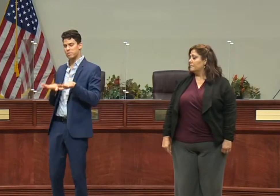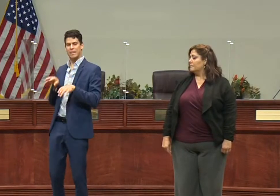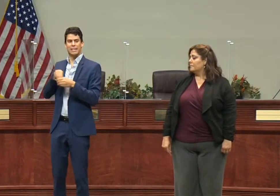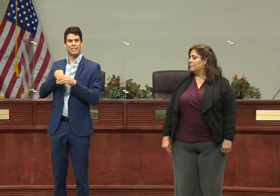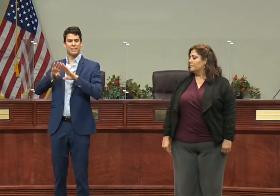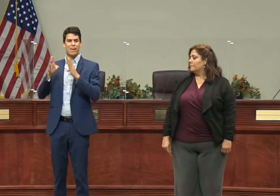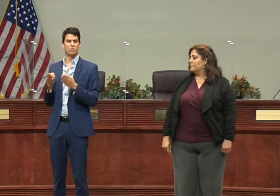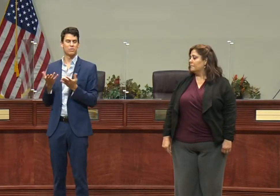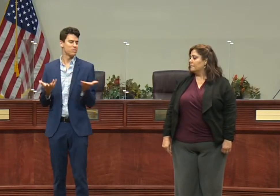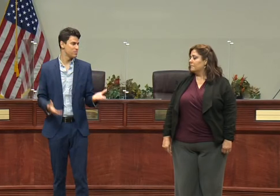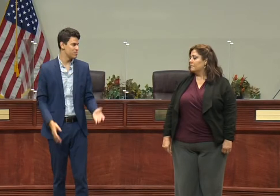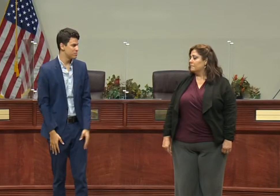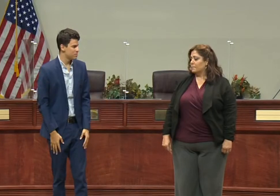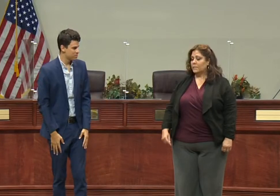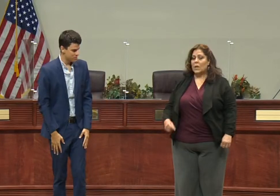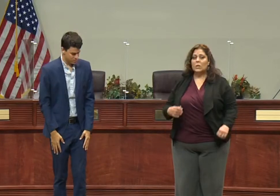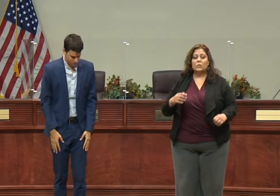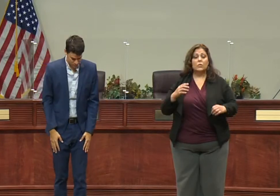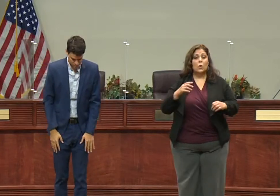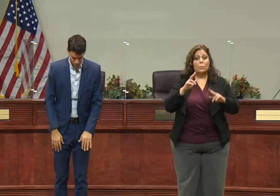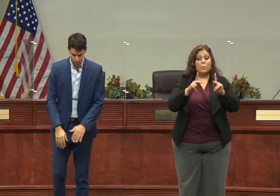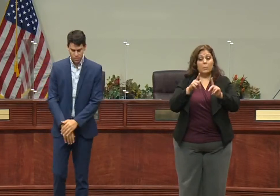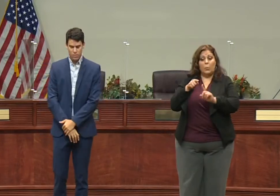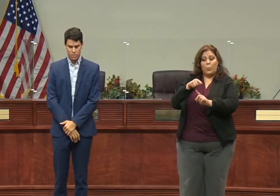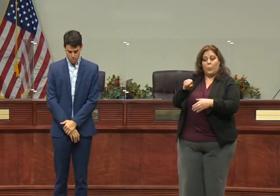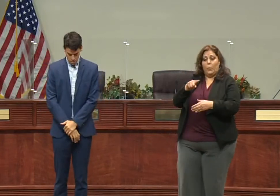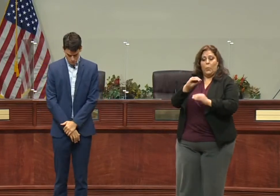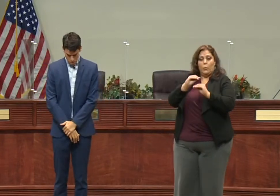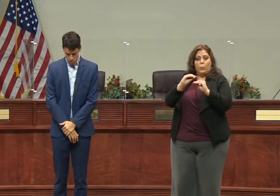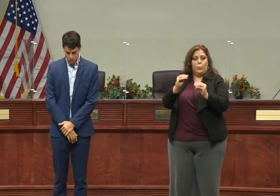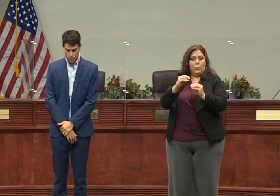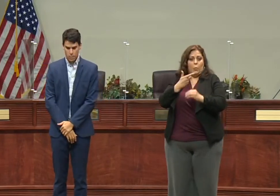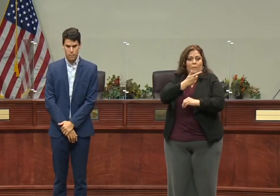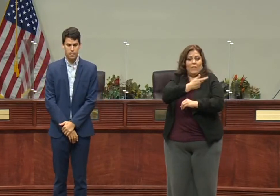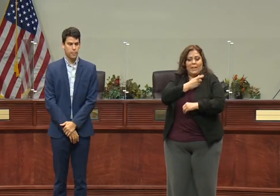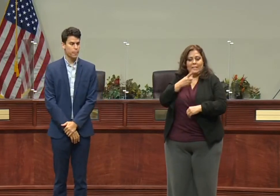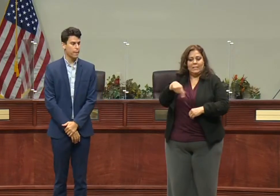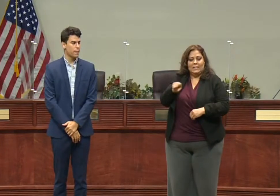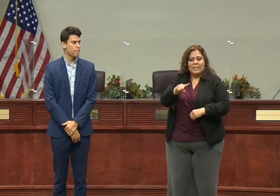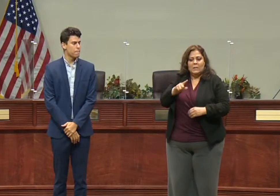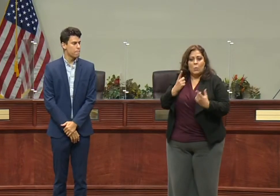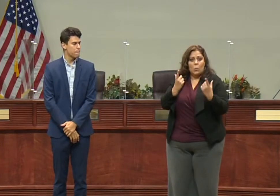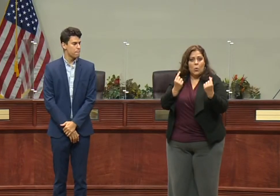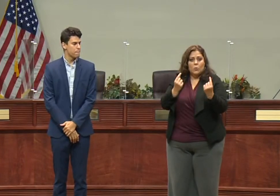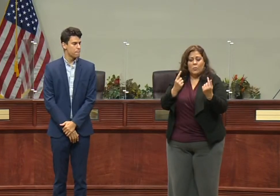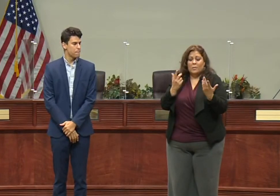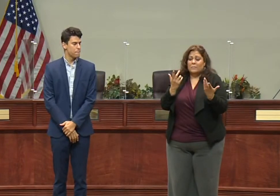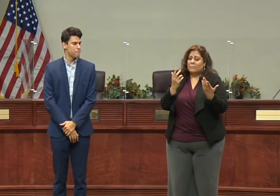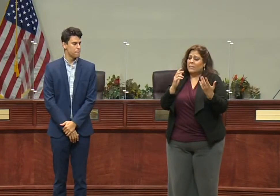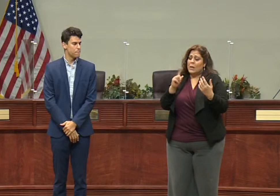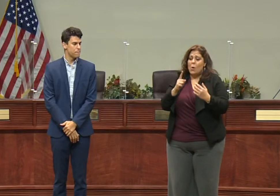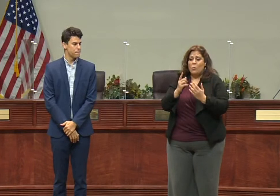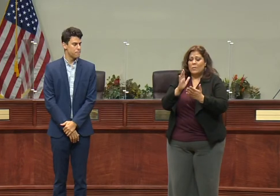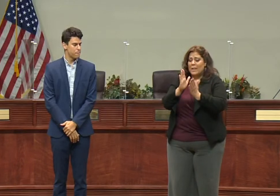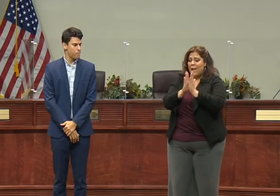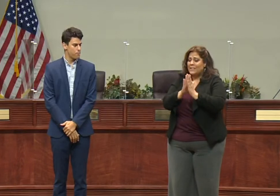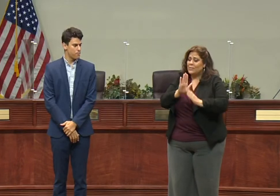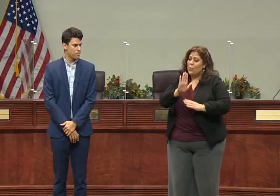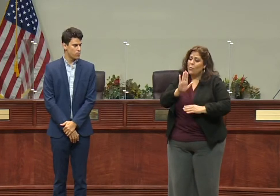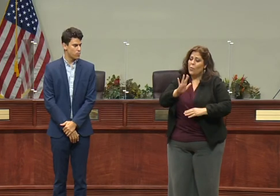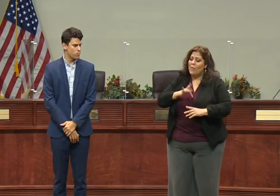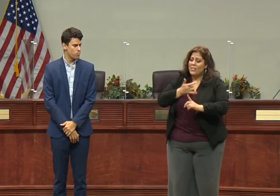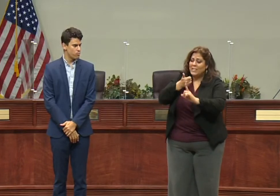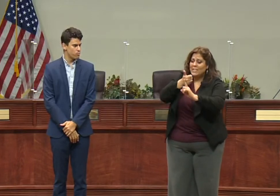unvaccinated, the answer was that we only can appeal to the sense of self-worth and survival for